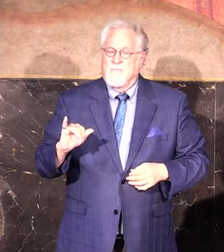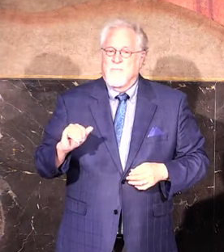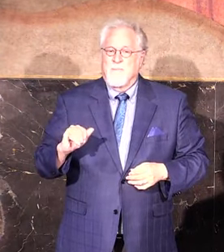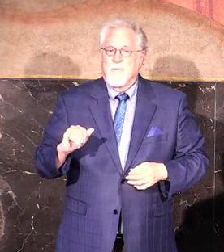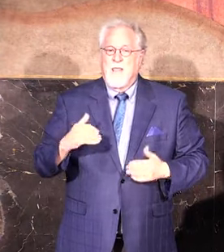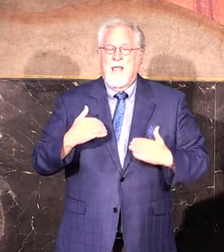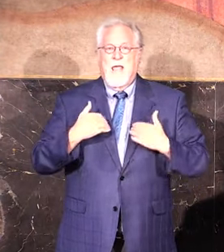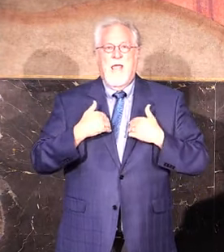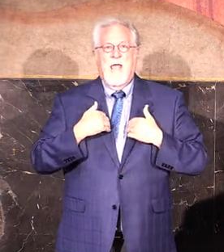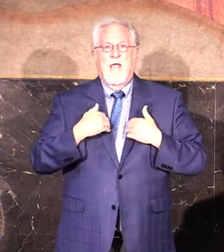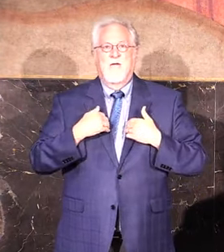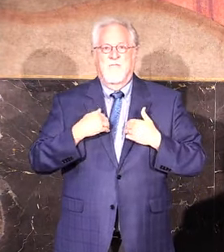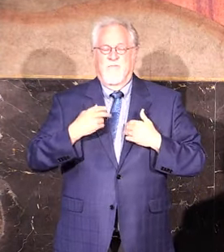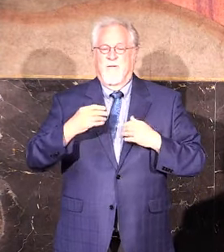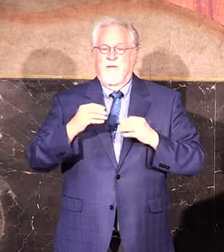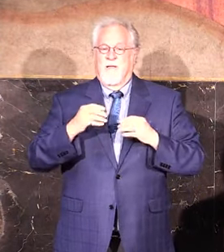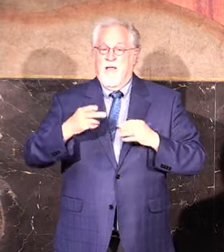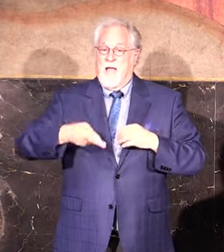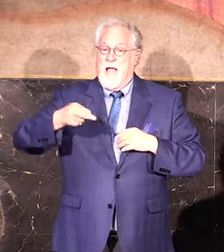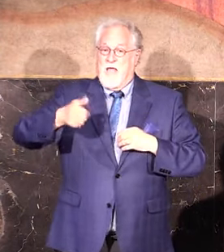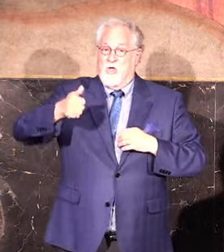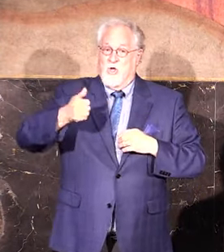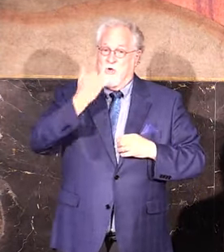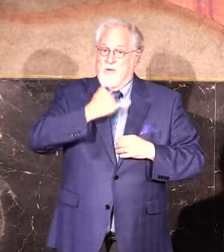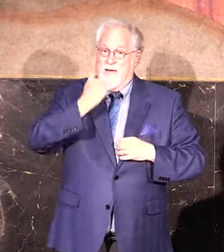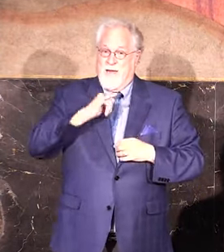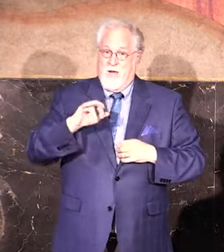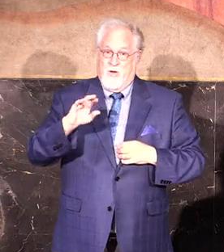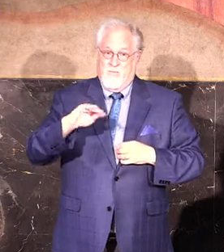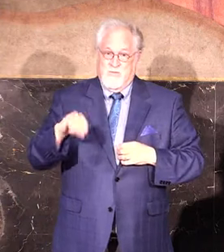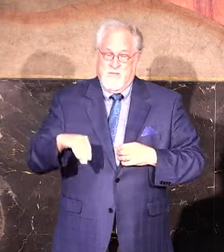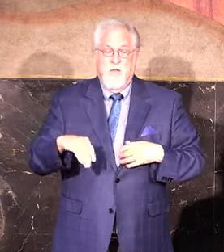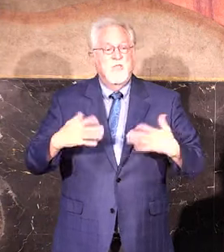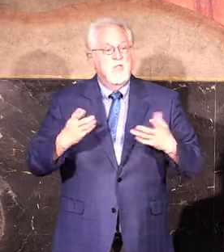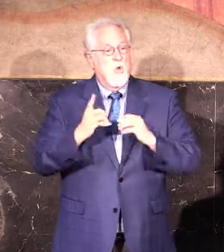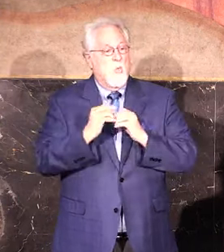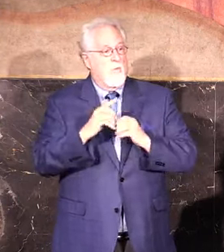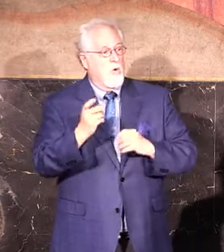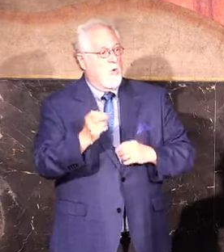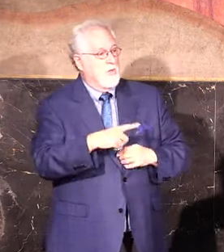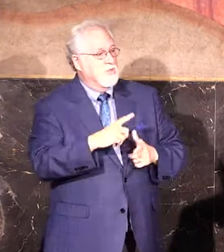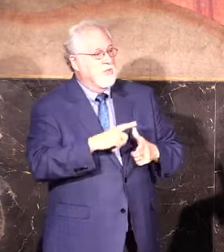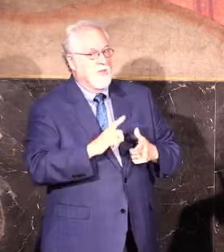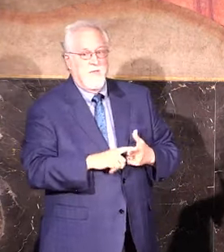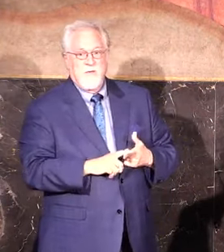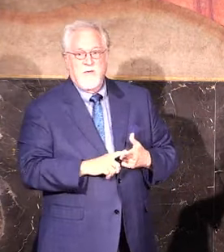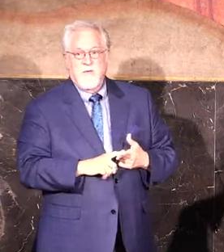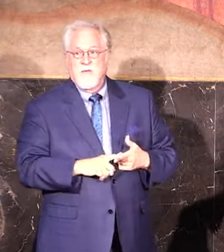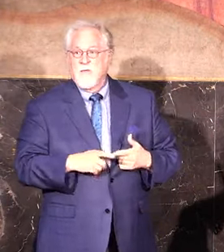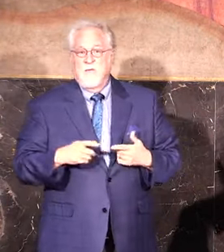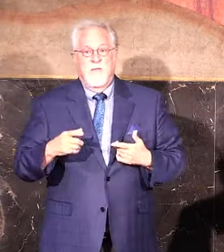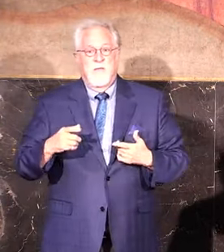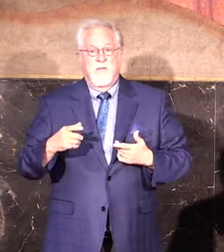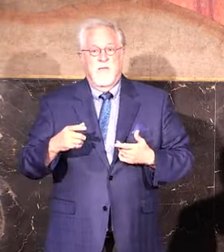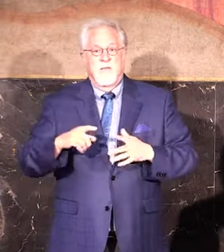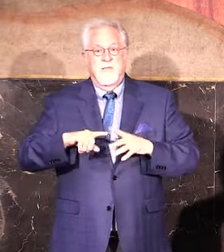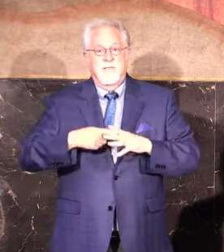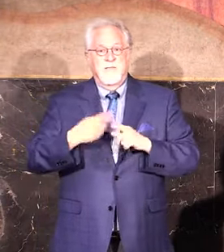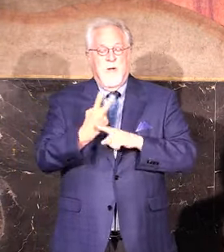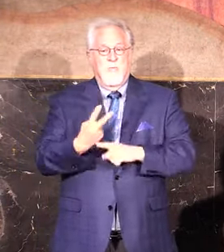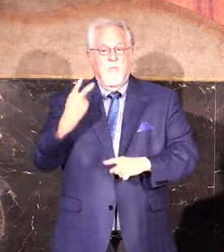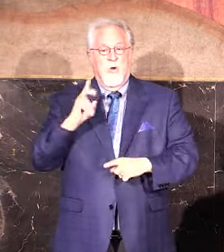has a higher error rate than other types of testing. So one more question, and we'll go start our Memorial